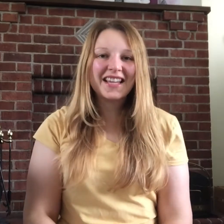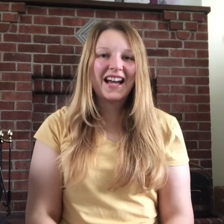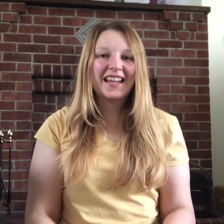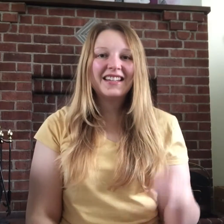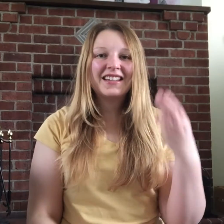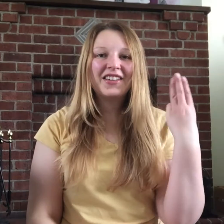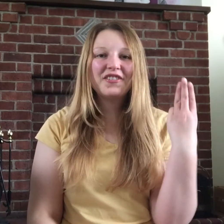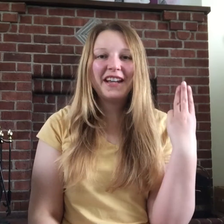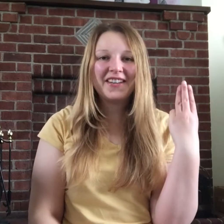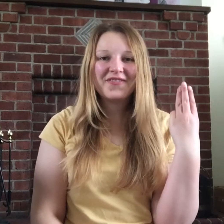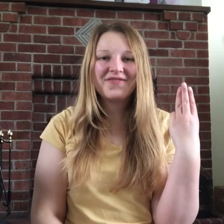Sign 3.